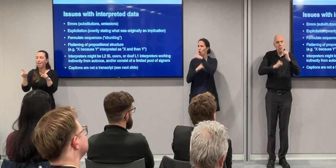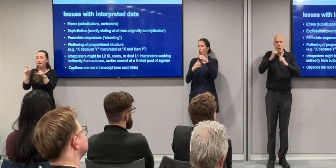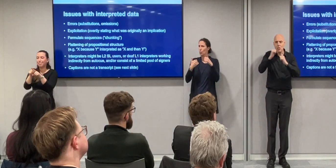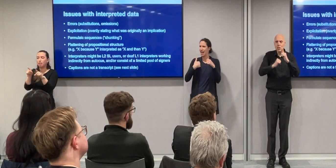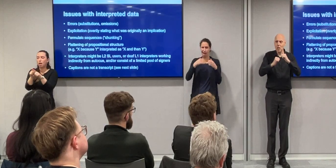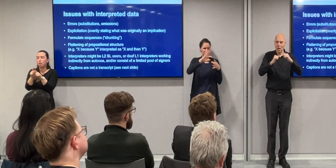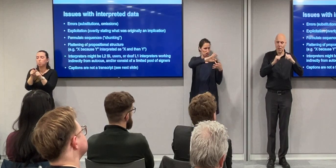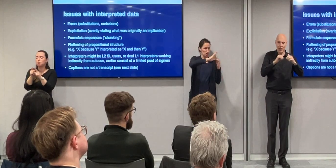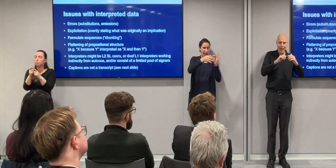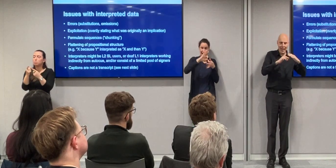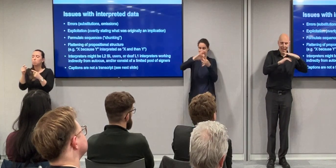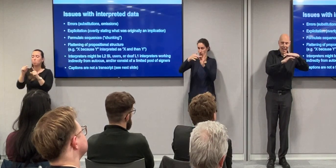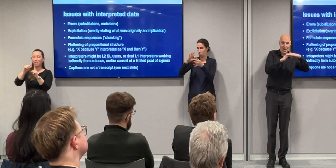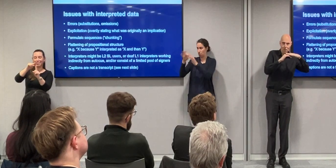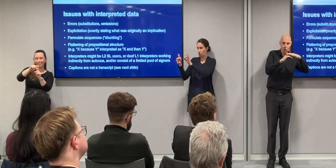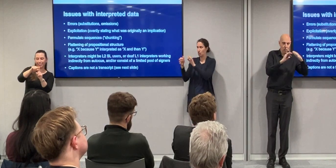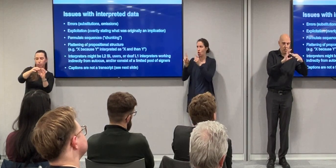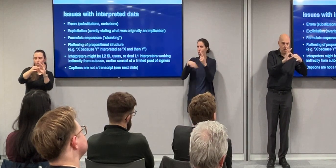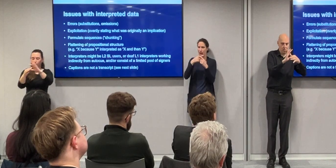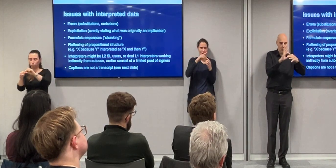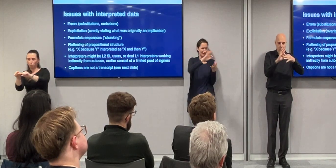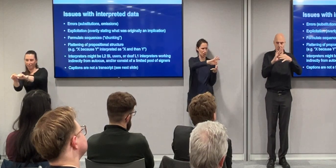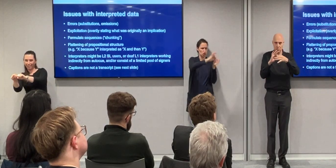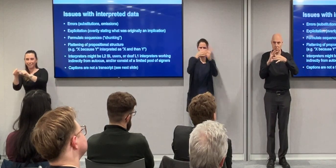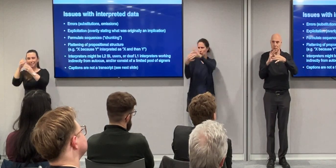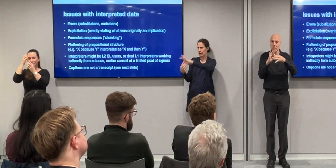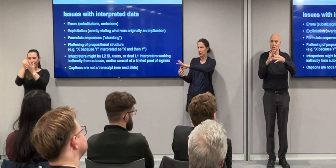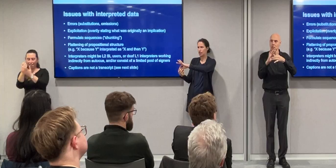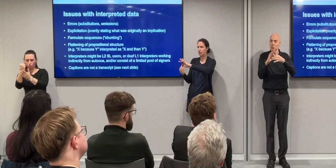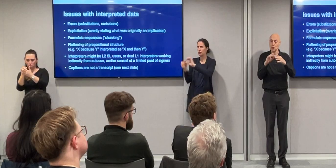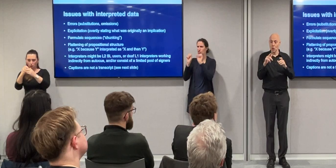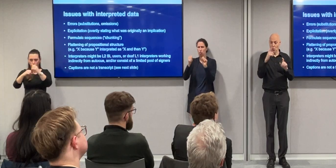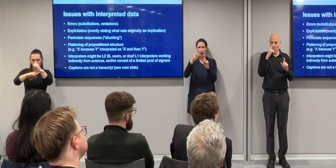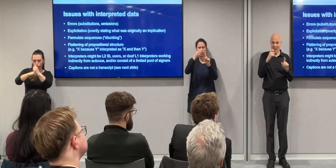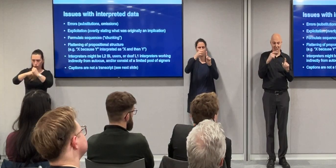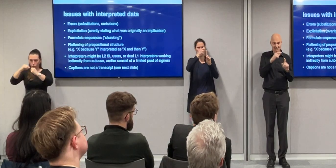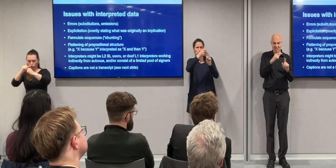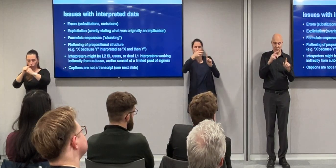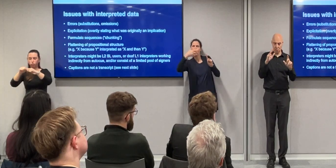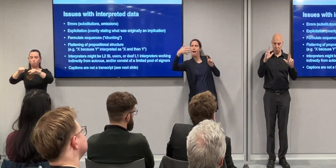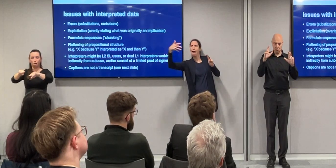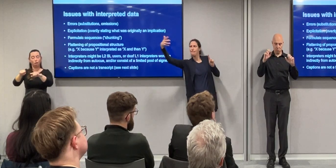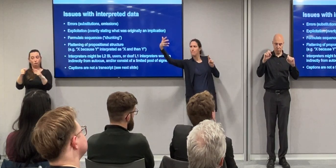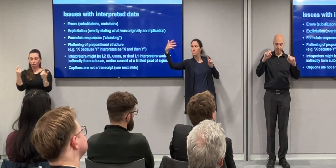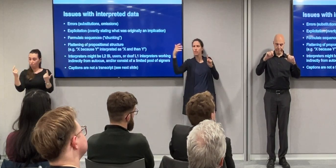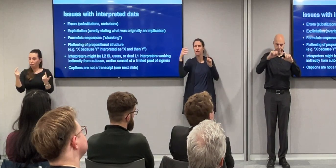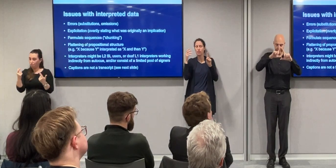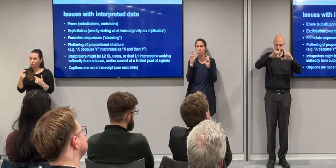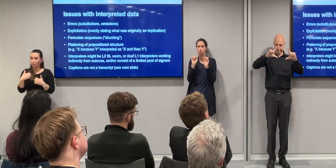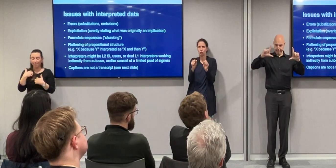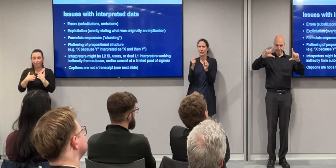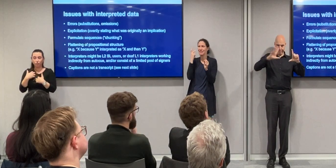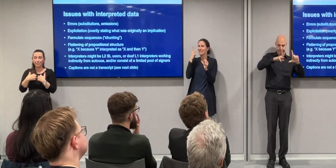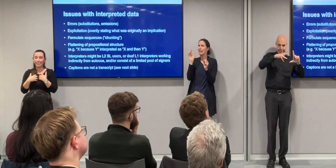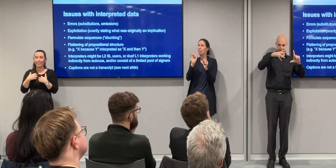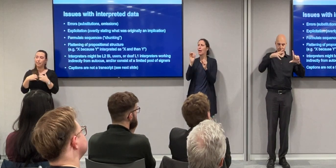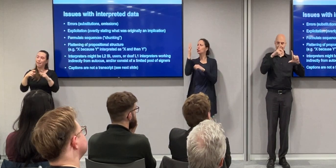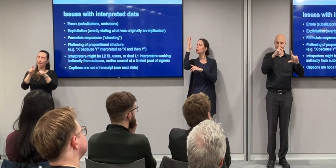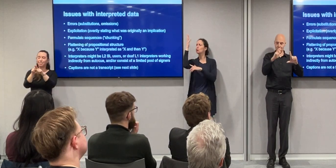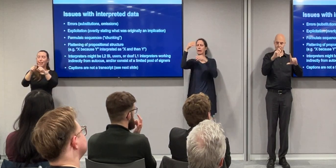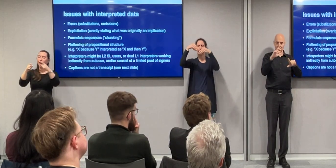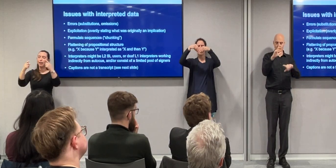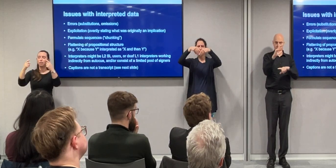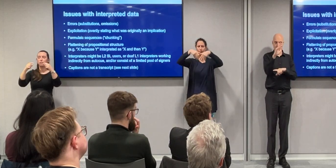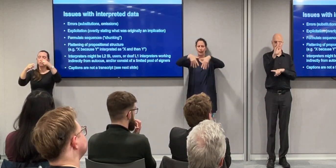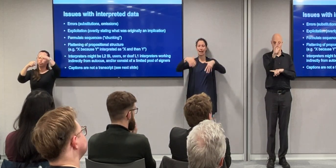of inferences in a sequence of speech. And you can graph that out in a sort of interesting way. You can sort of put it into a tree-like structure,